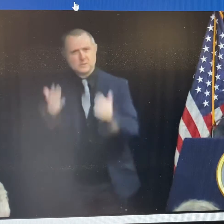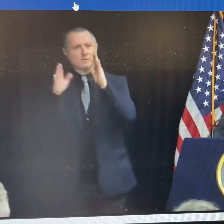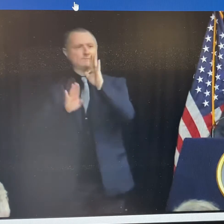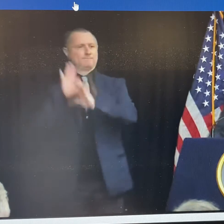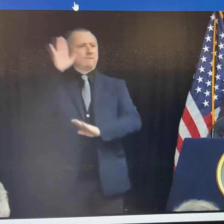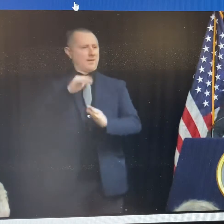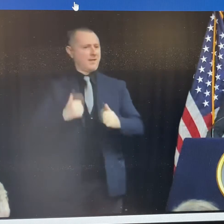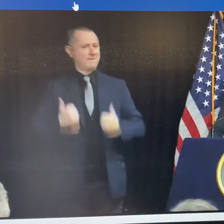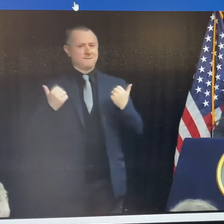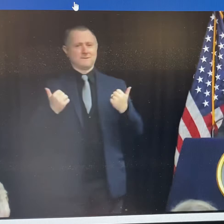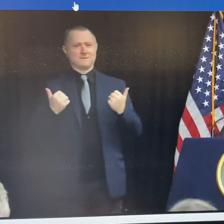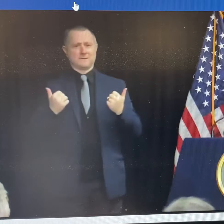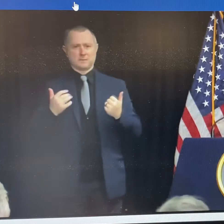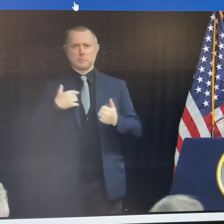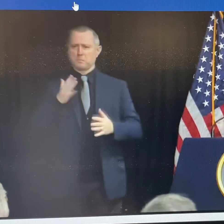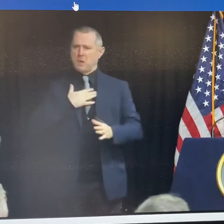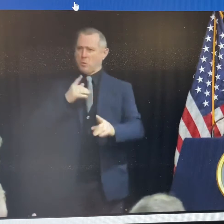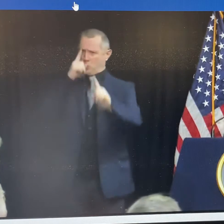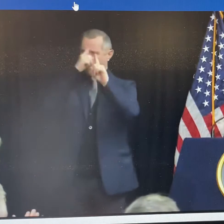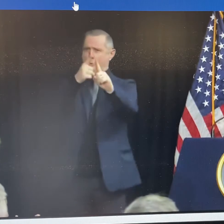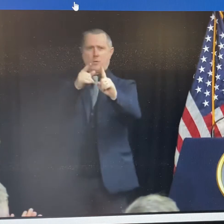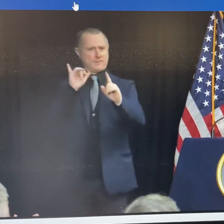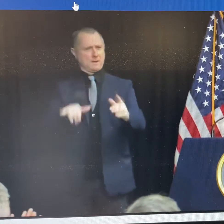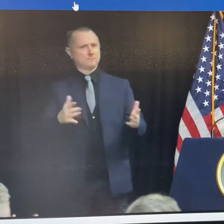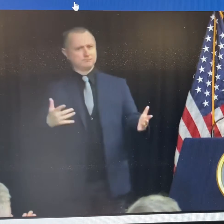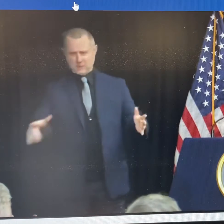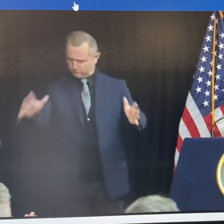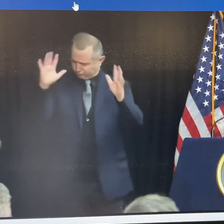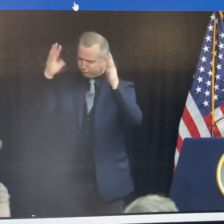is what I'm pushing for as well.